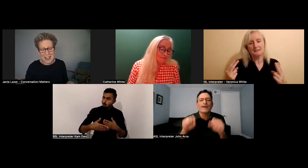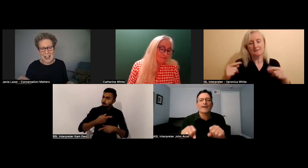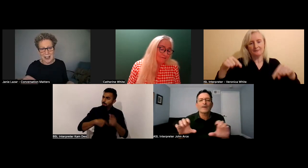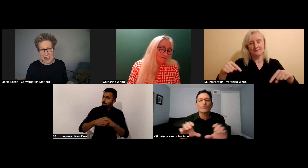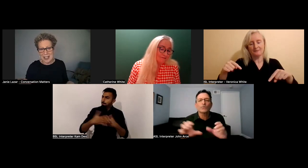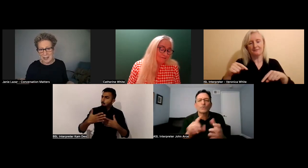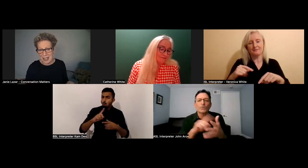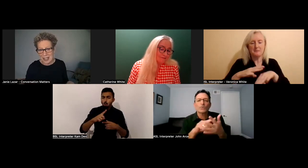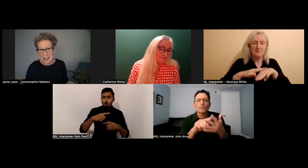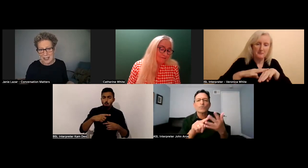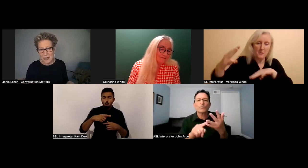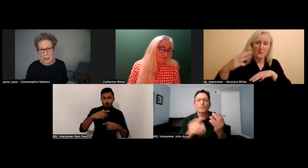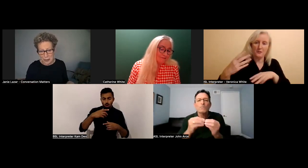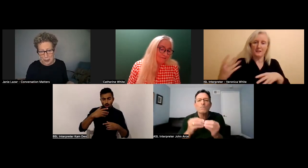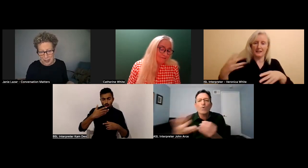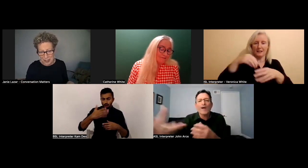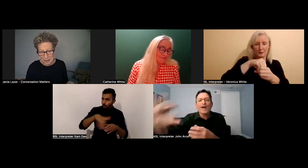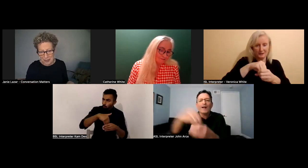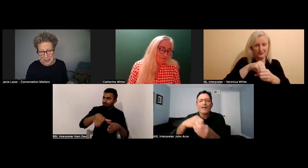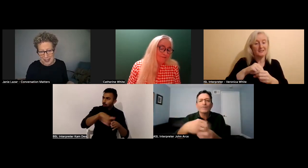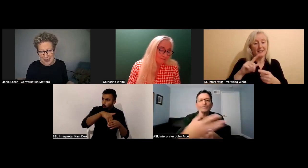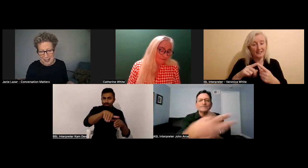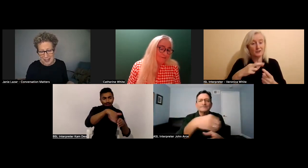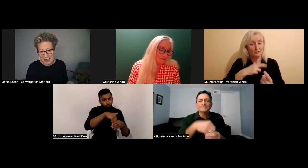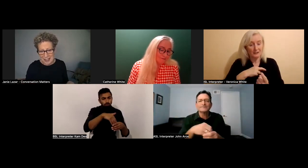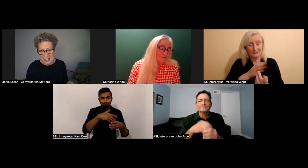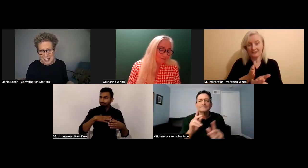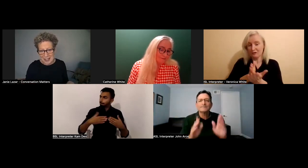I think, are relatively straightforward.